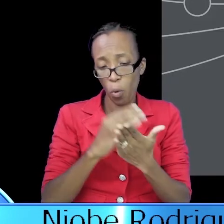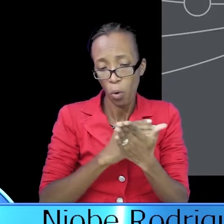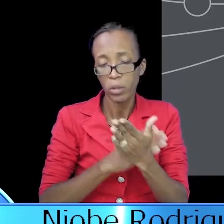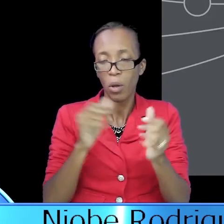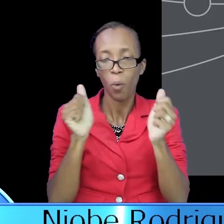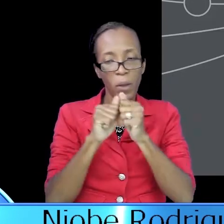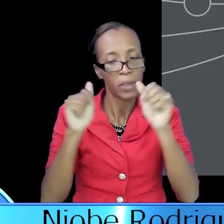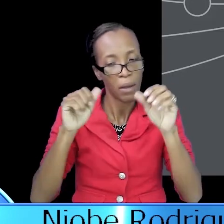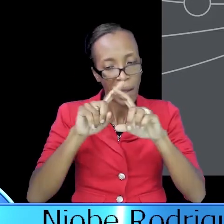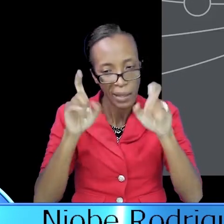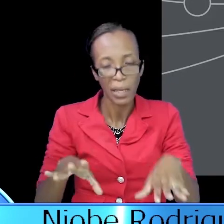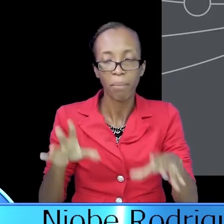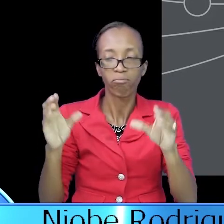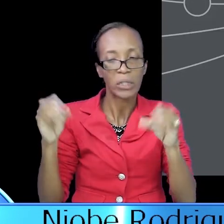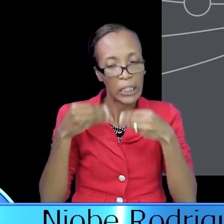Sounds interesting.